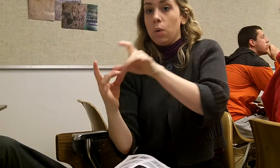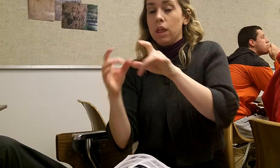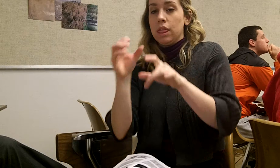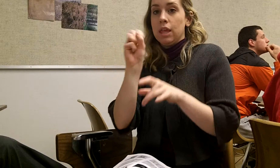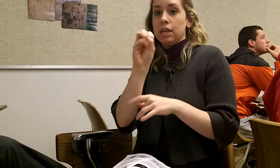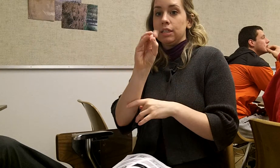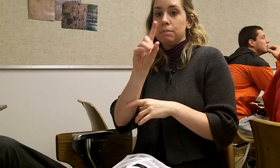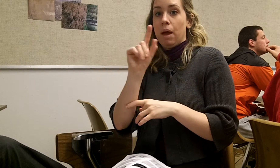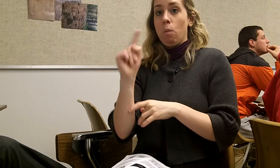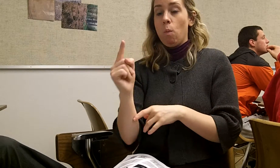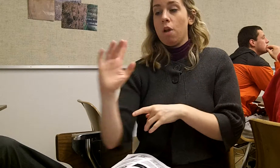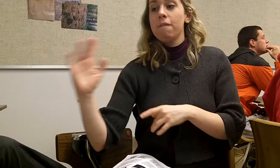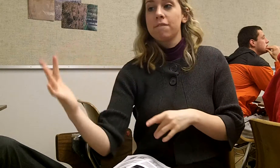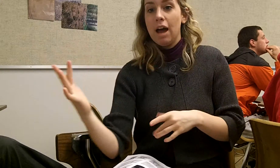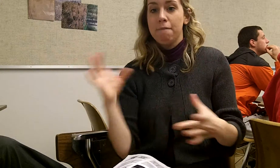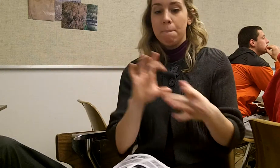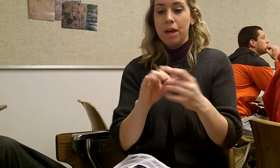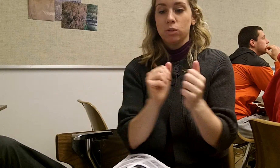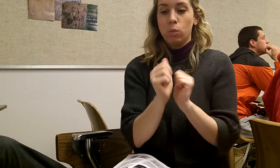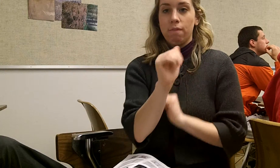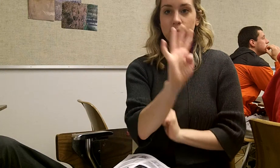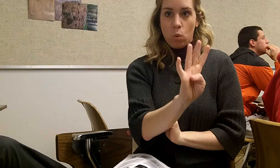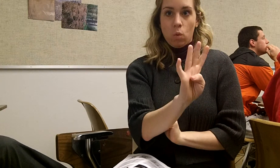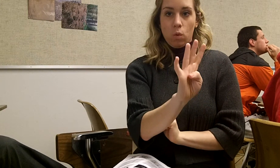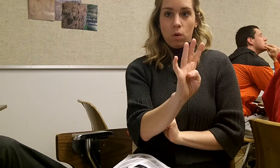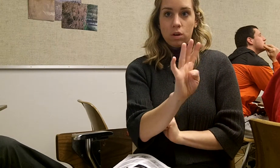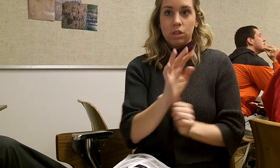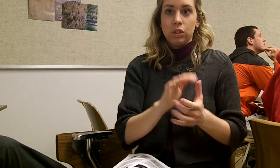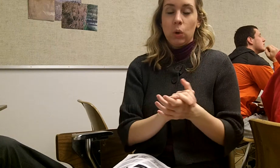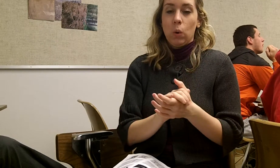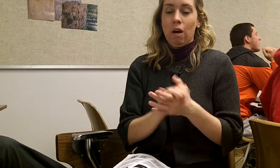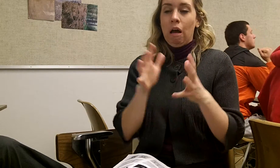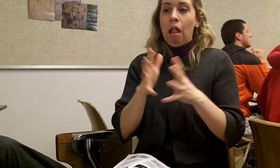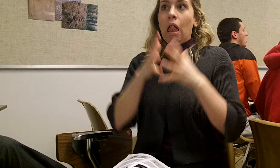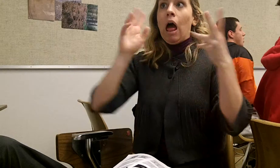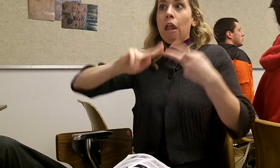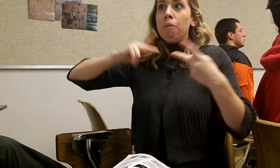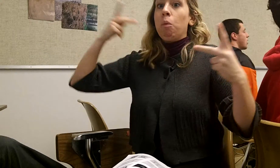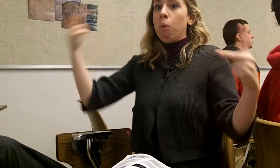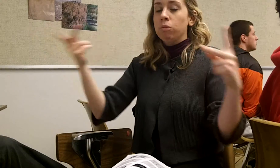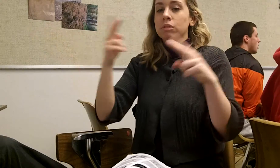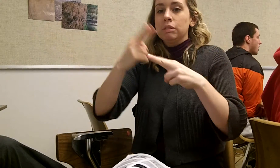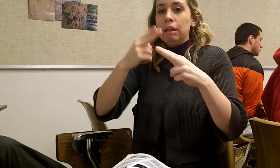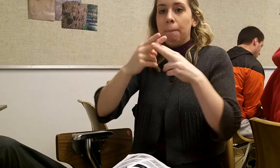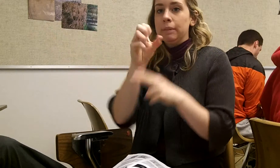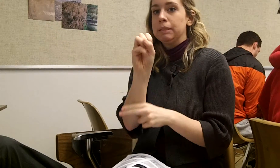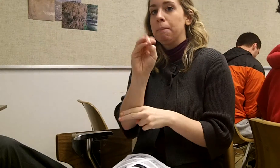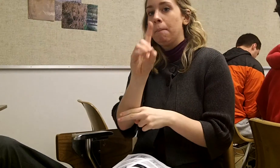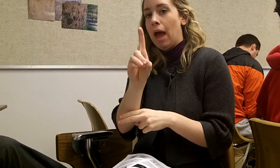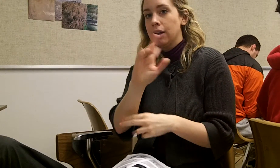SMAD4. So in other words, there's a whole collection of proteins that are called SMADs, and they're all